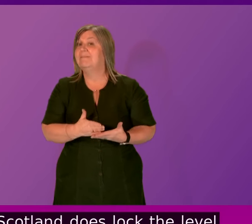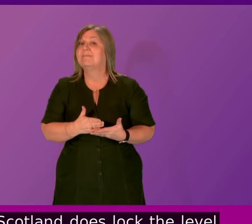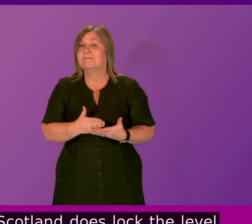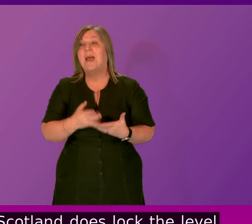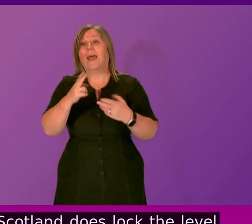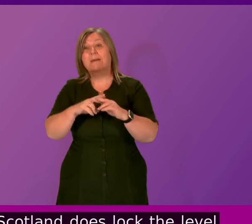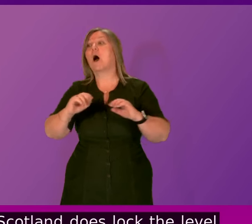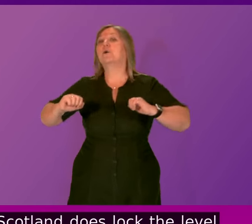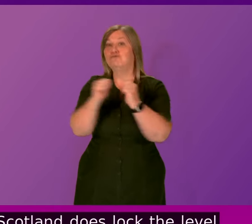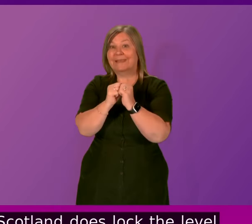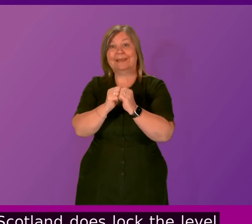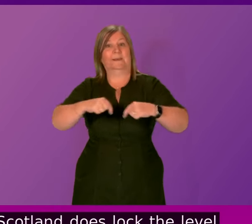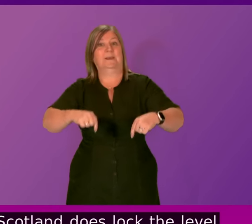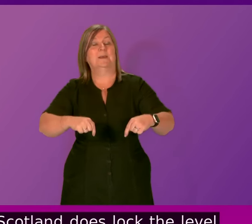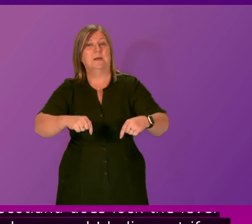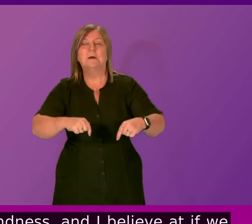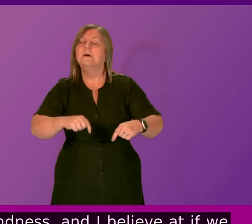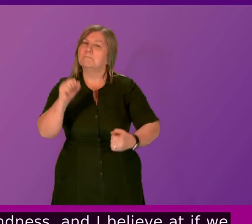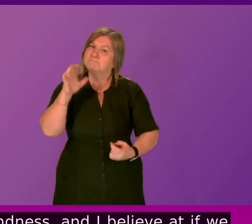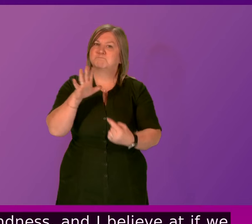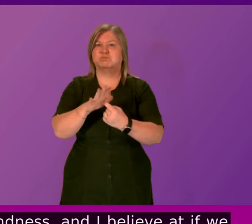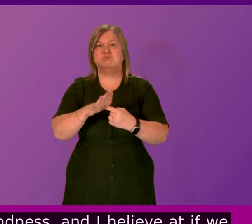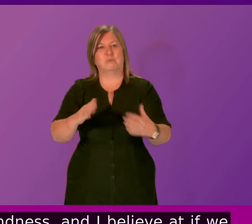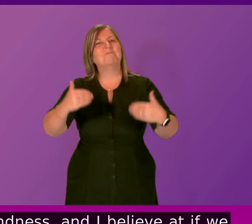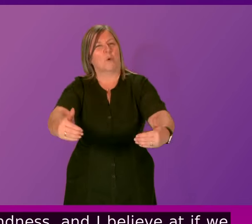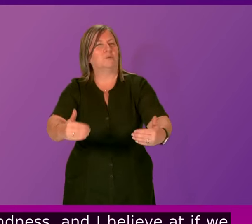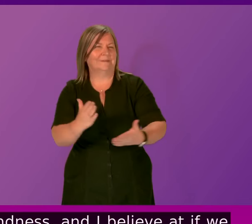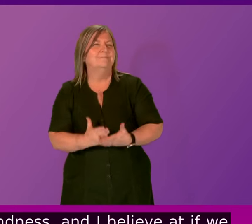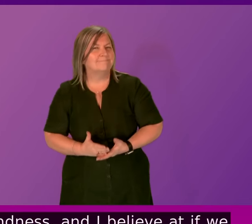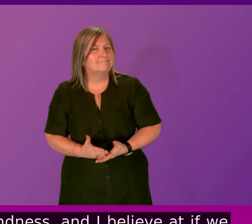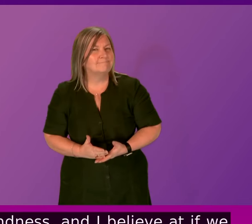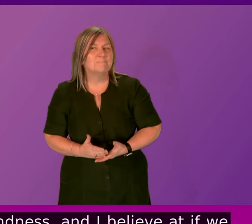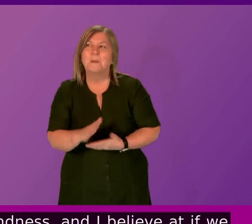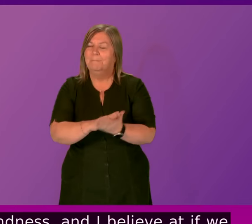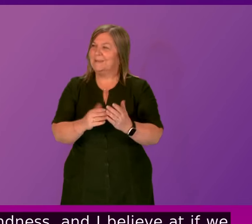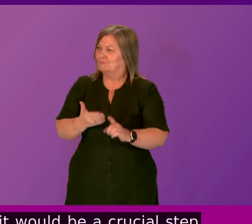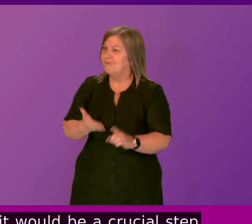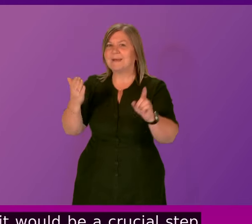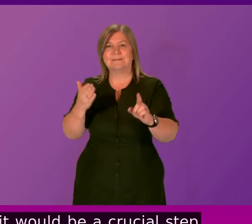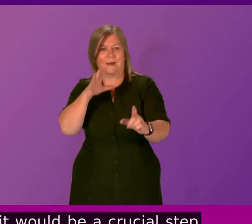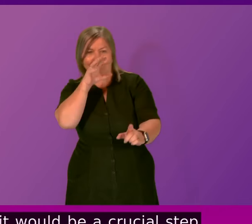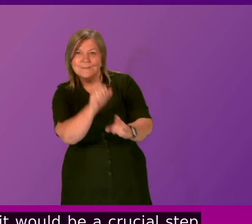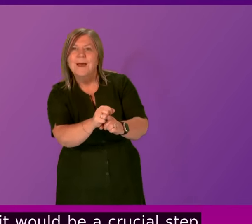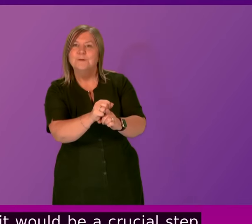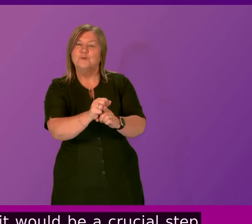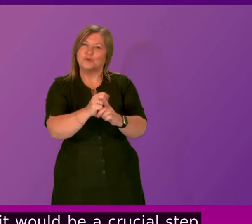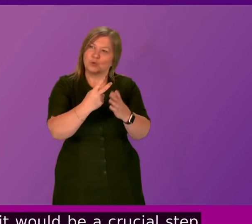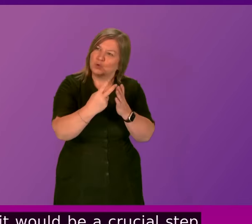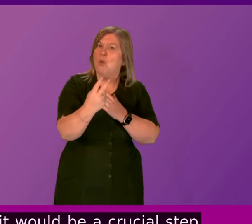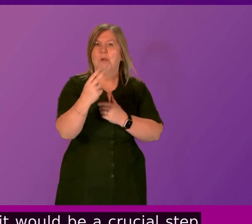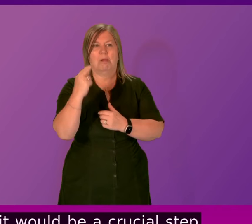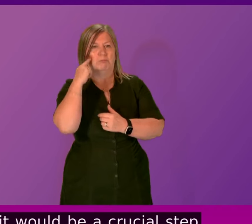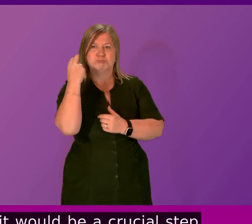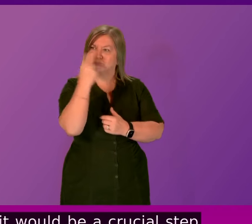agree on a definition, that it would be a crucial step forward. And we could be recognising and diagnosing dual sensory loss at